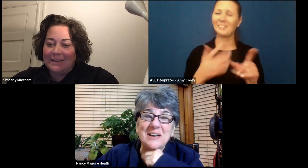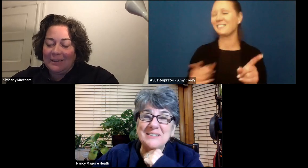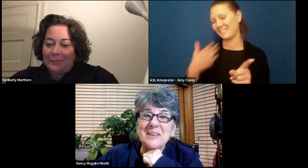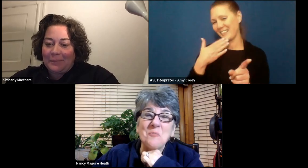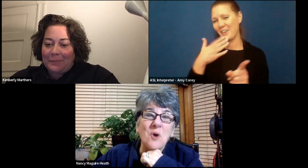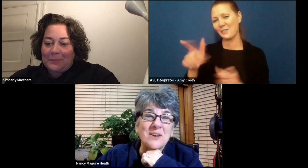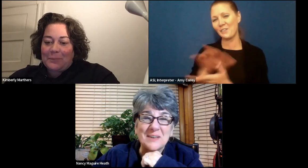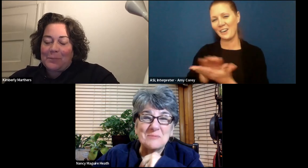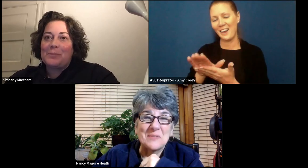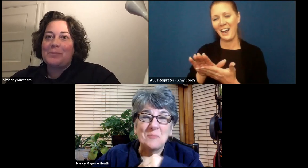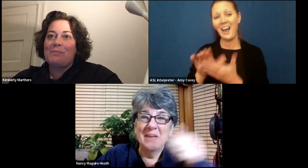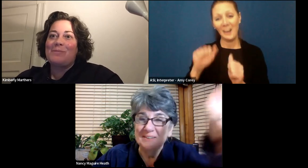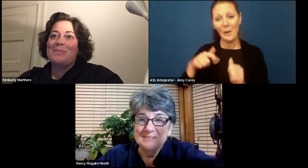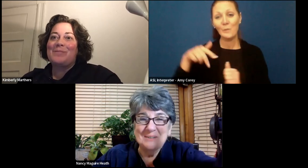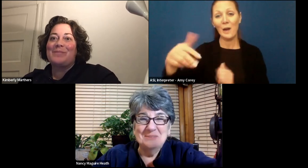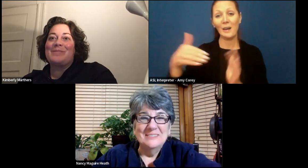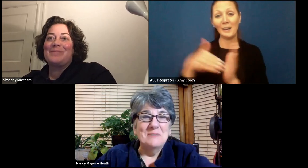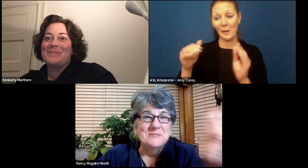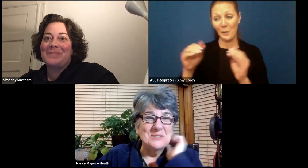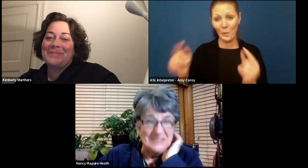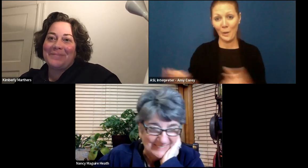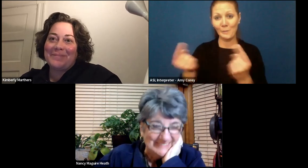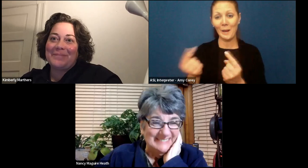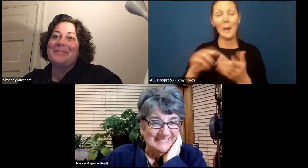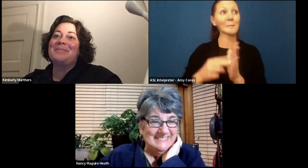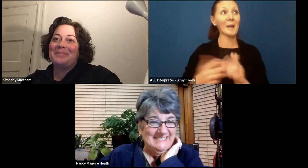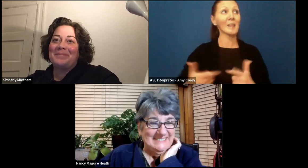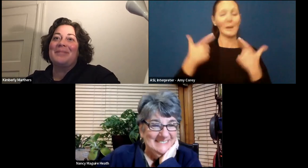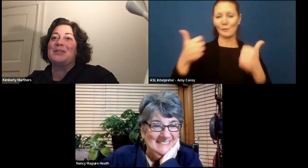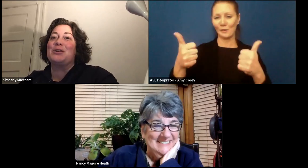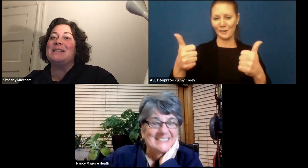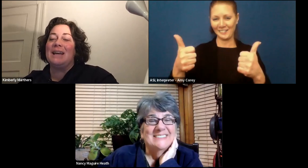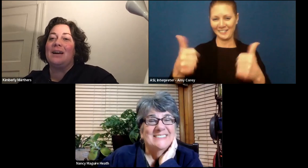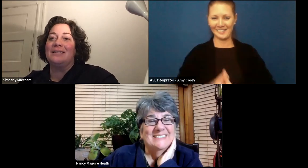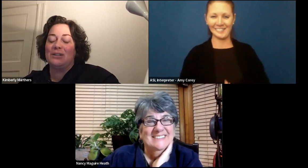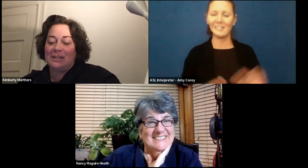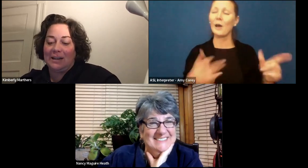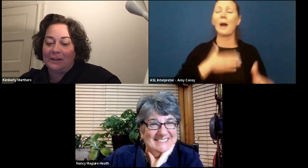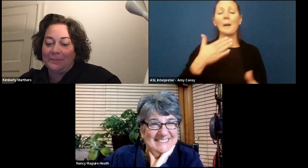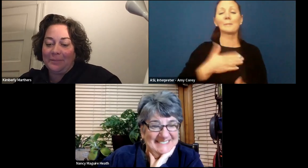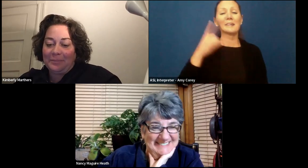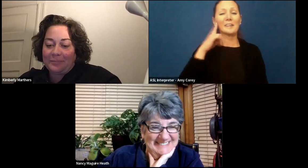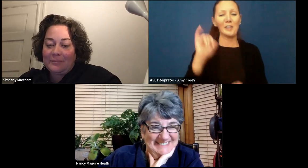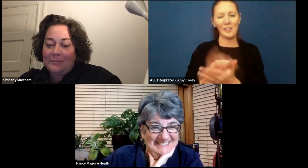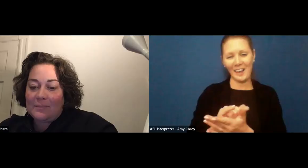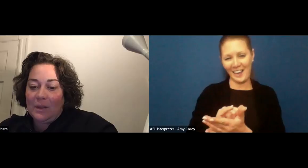very kind. I can walk again without pain, so life is good. Good to hear. Good to hear.